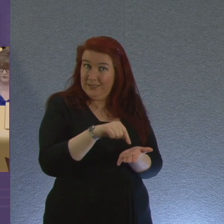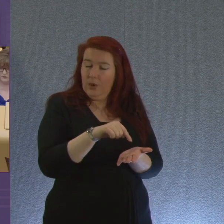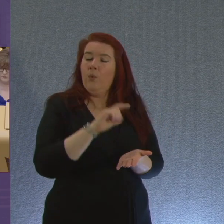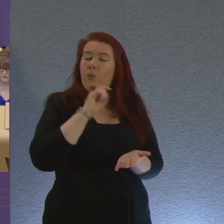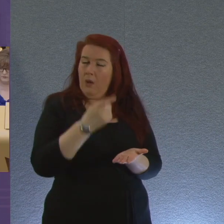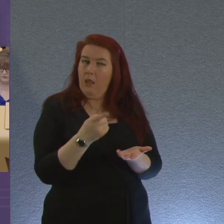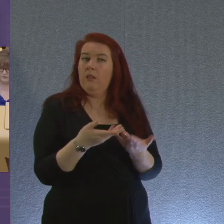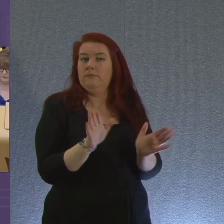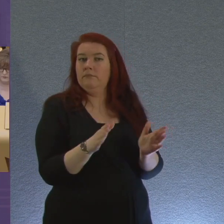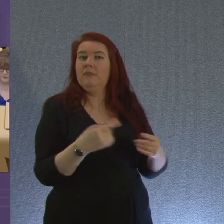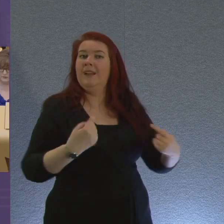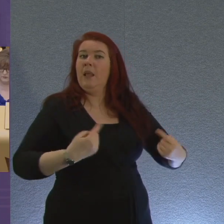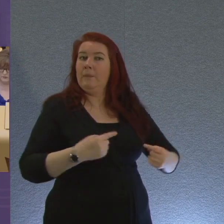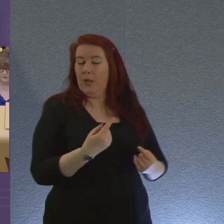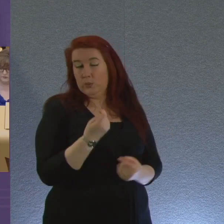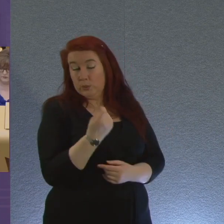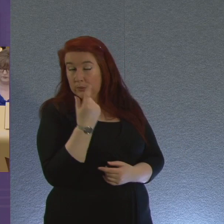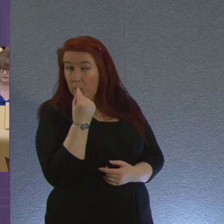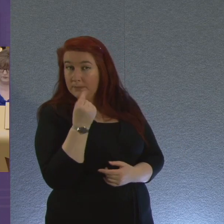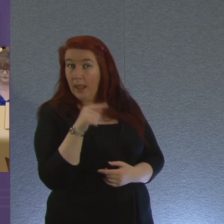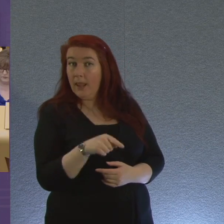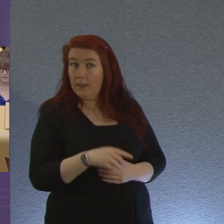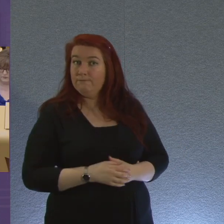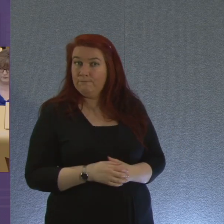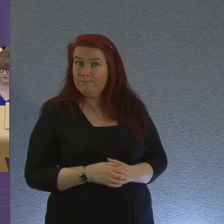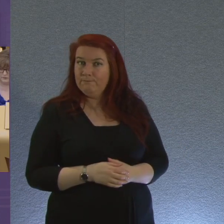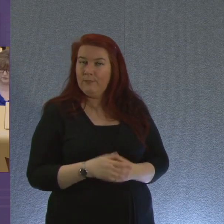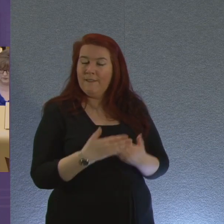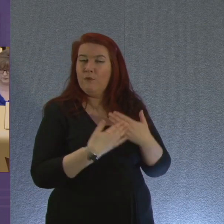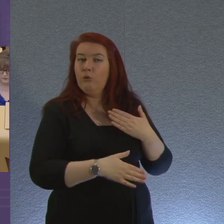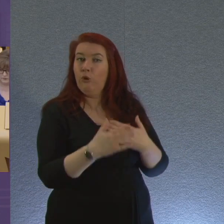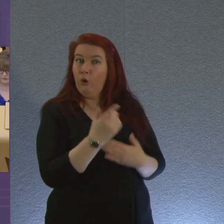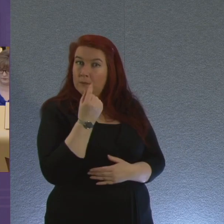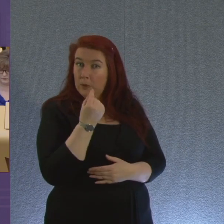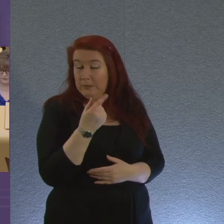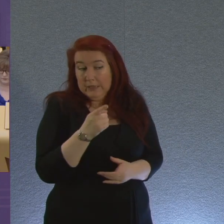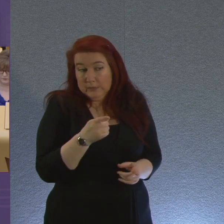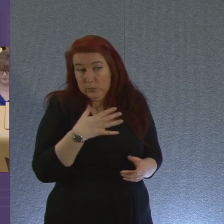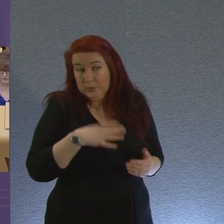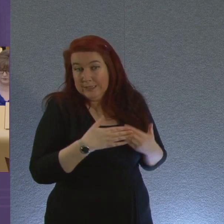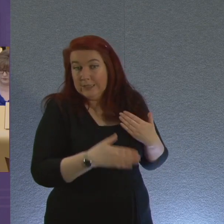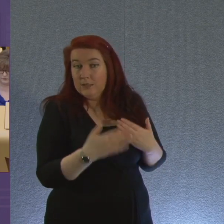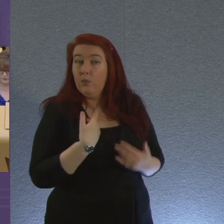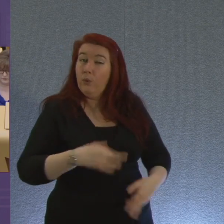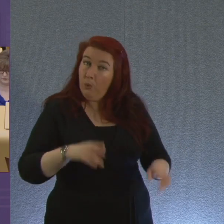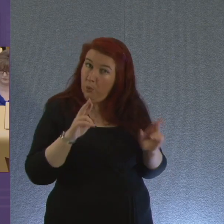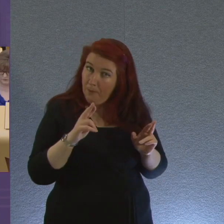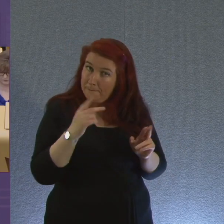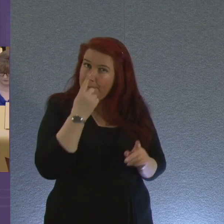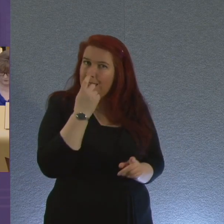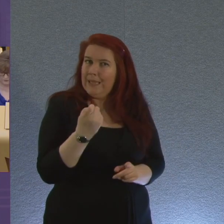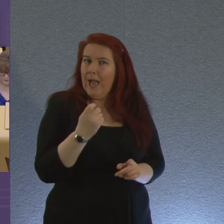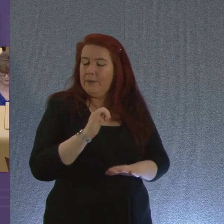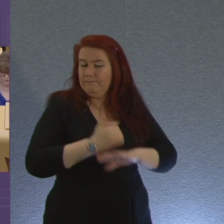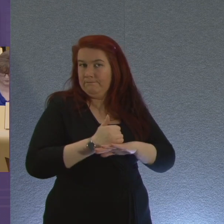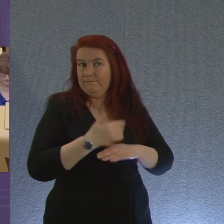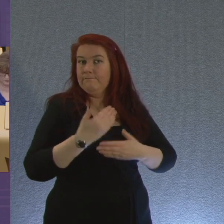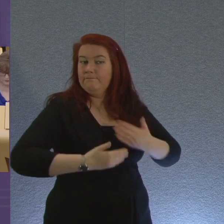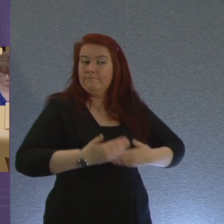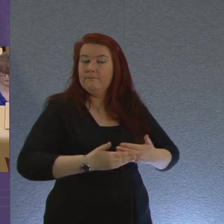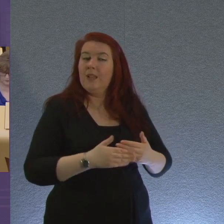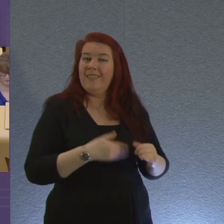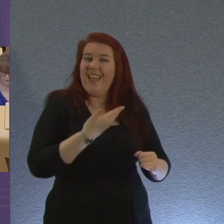available as soon as possible and for as long as it's needed. We hope that we can have all of that in place by the end